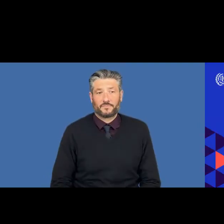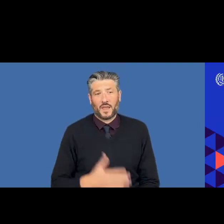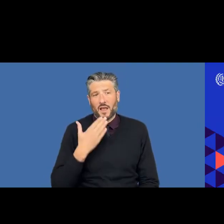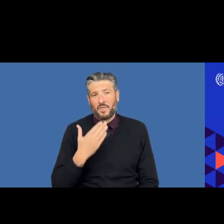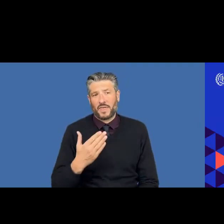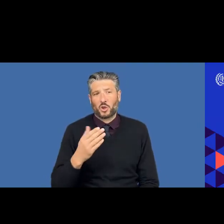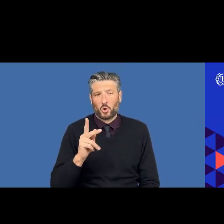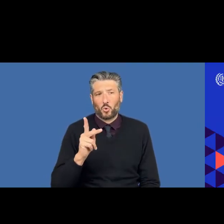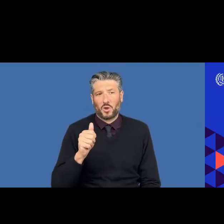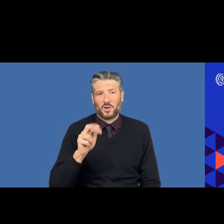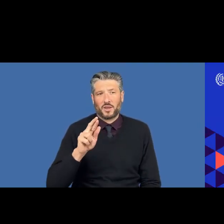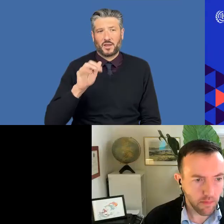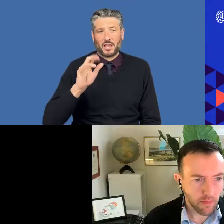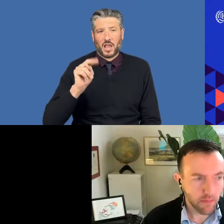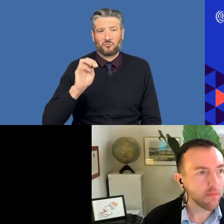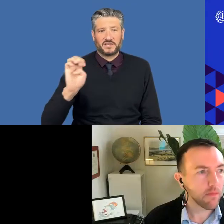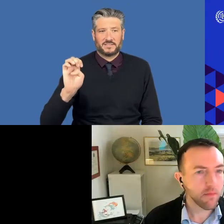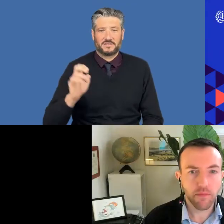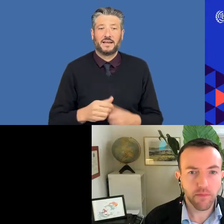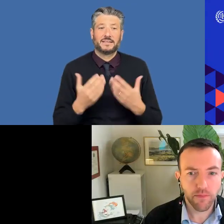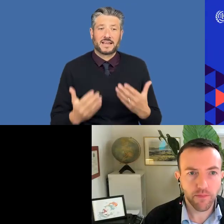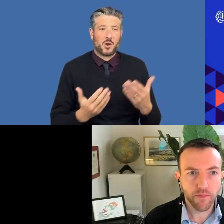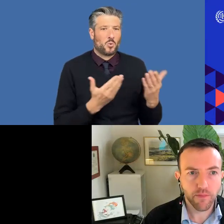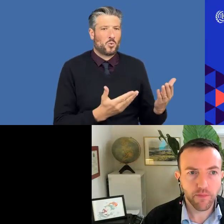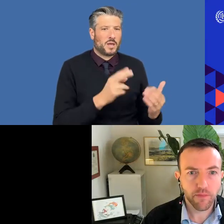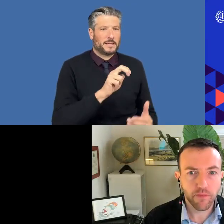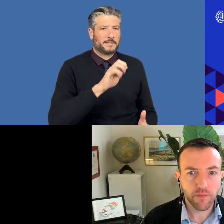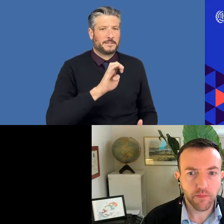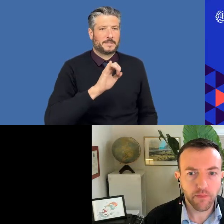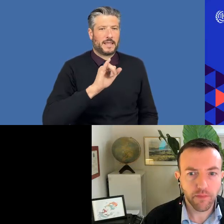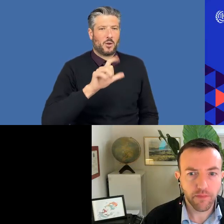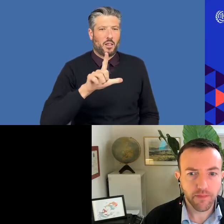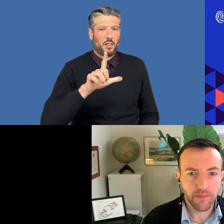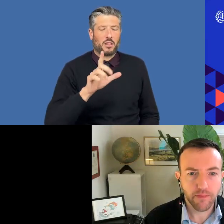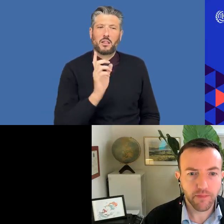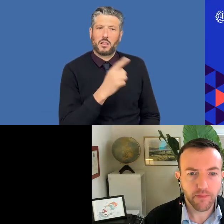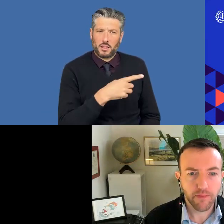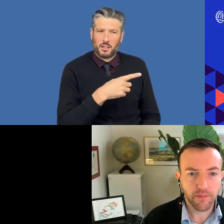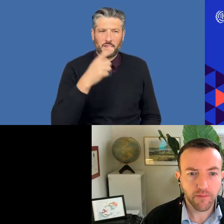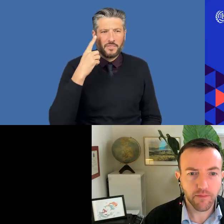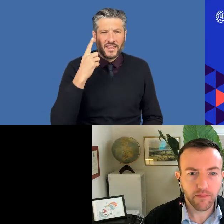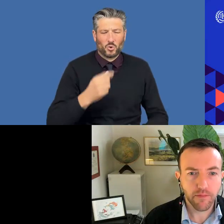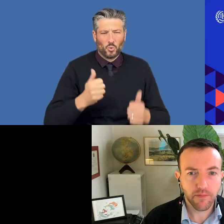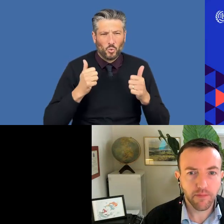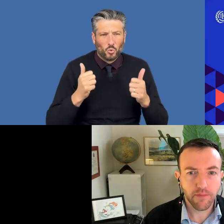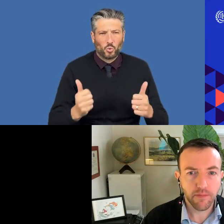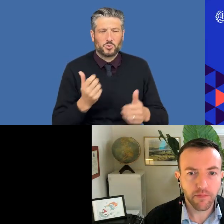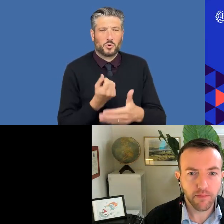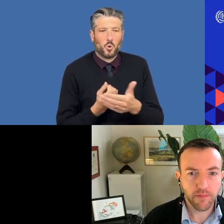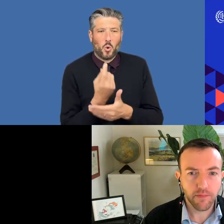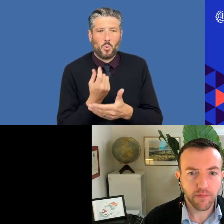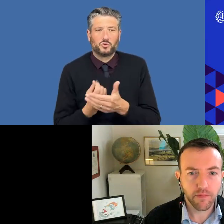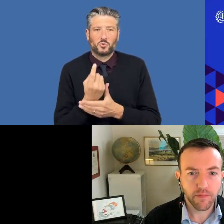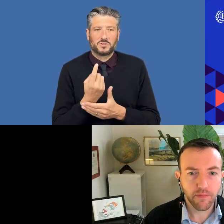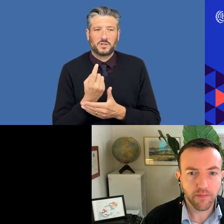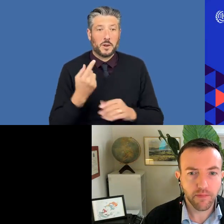Let's go back to Neil. Neil, in your view, what are the key opportunities and challenges for businesses to bring more